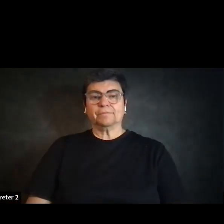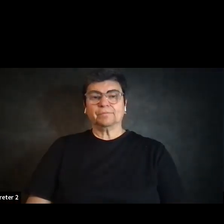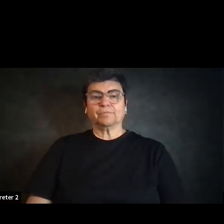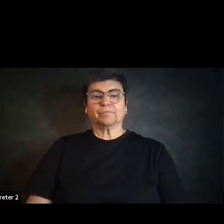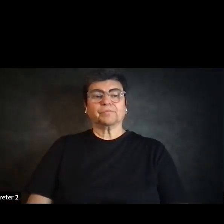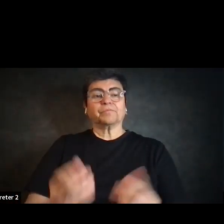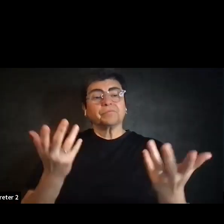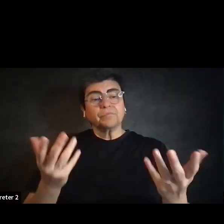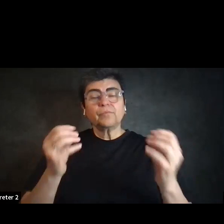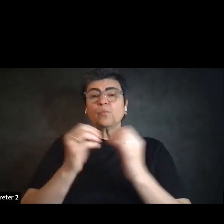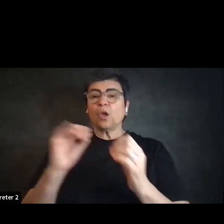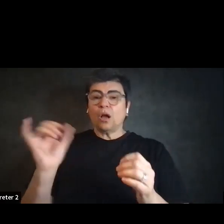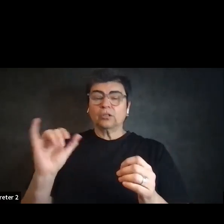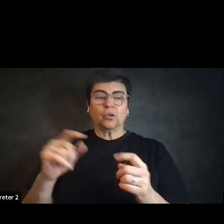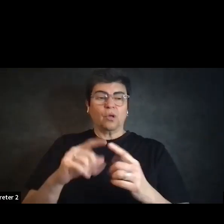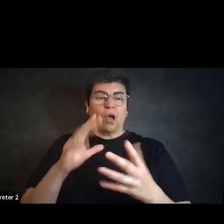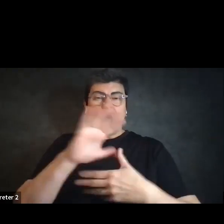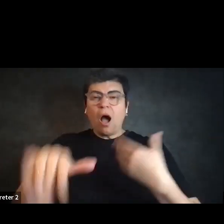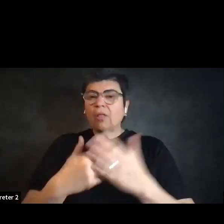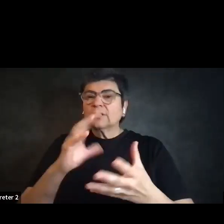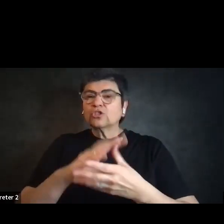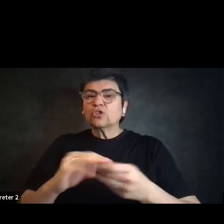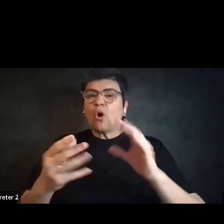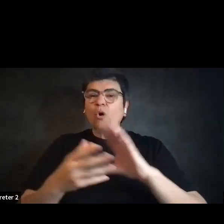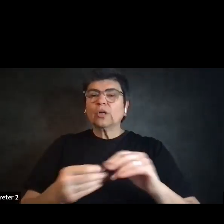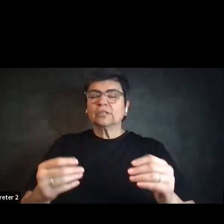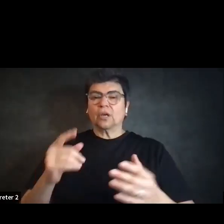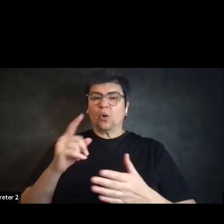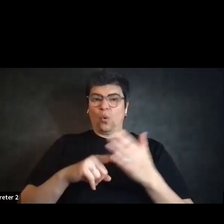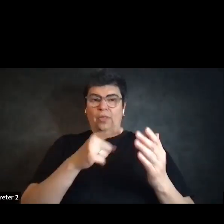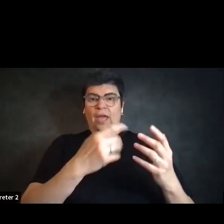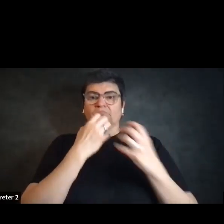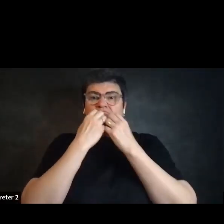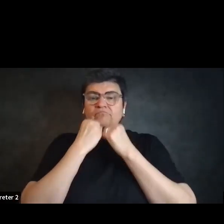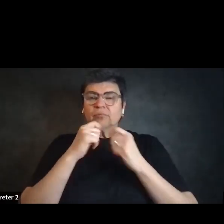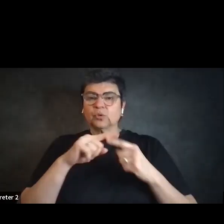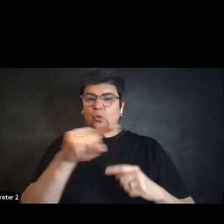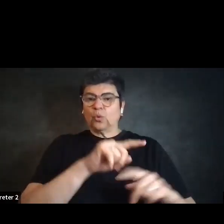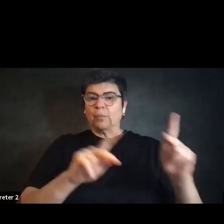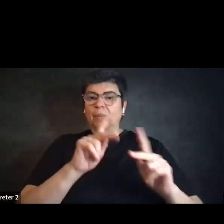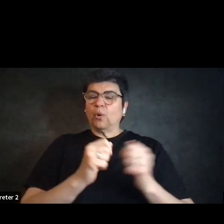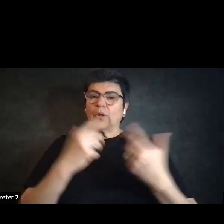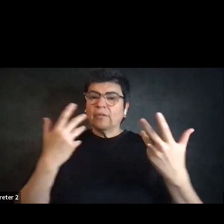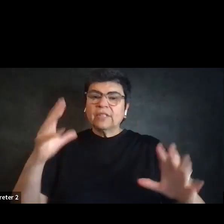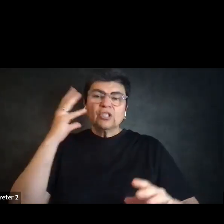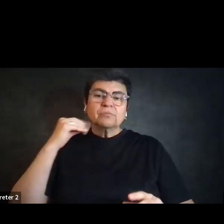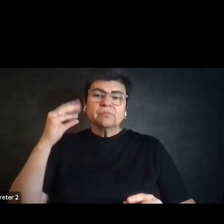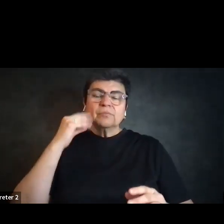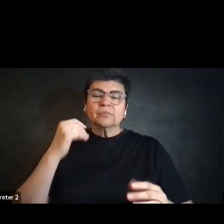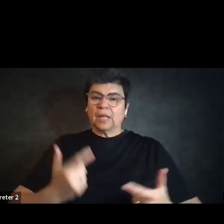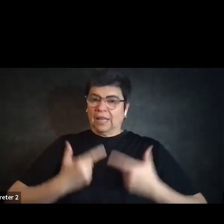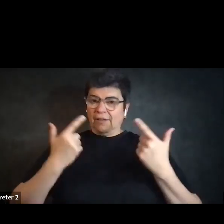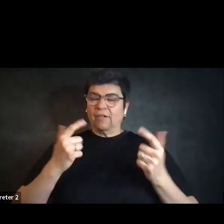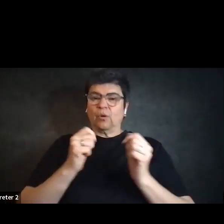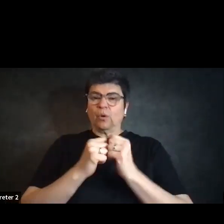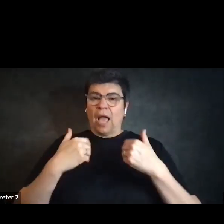And more so, who told these stories? These stories were told to them by people with a lived experience of having a disability, be